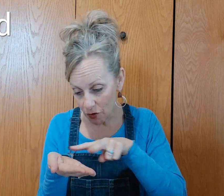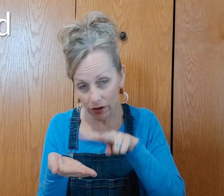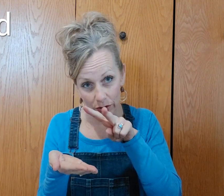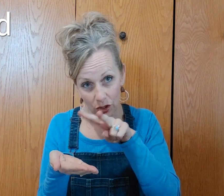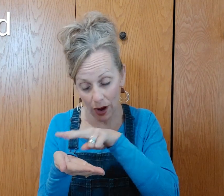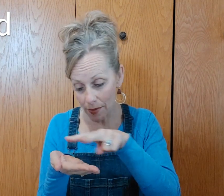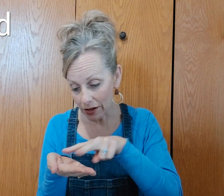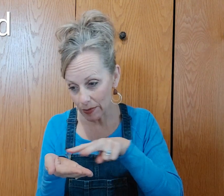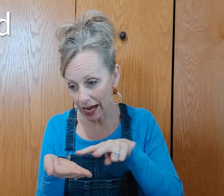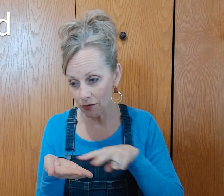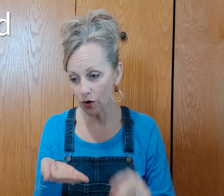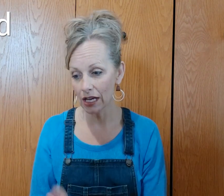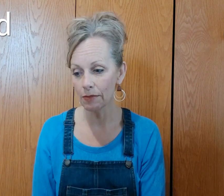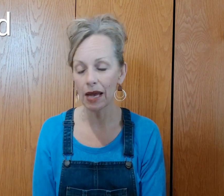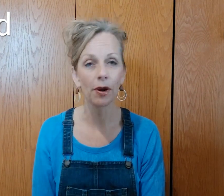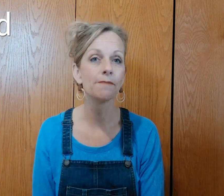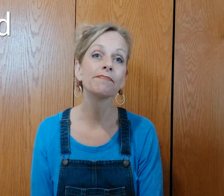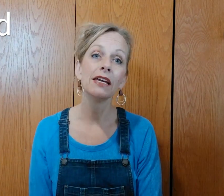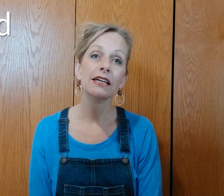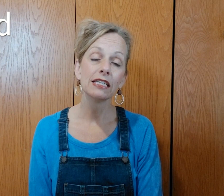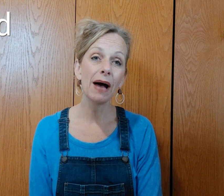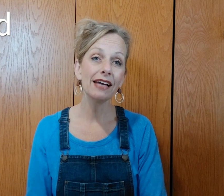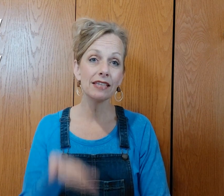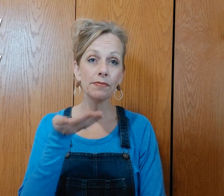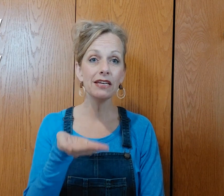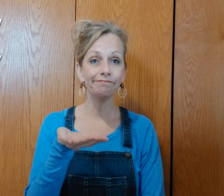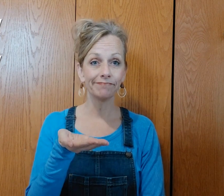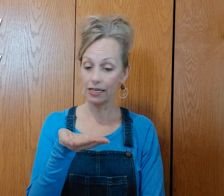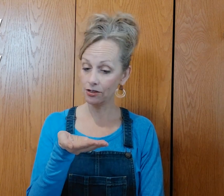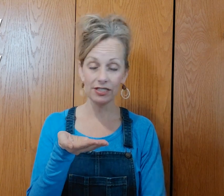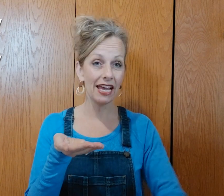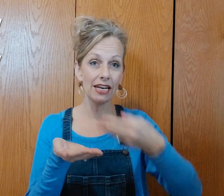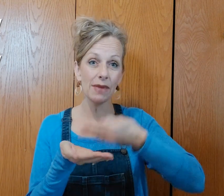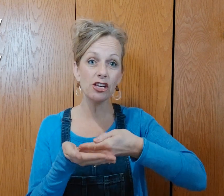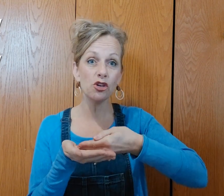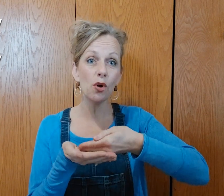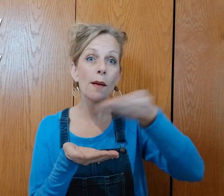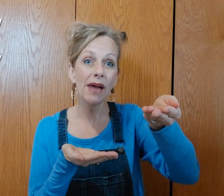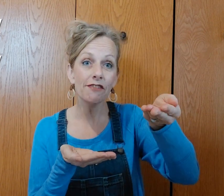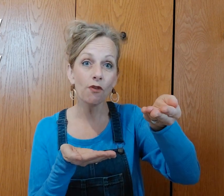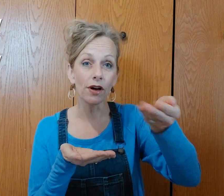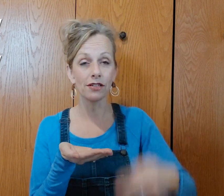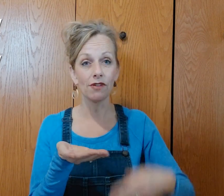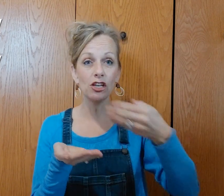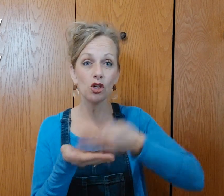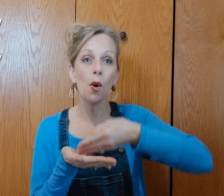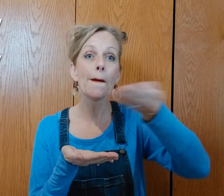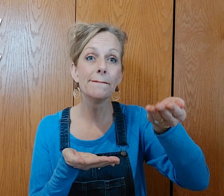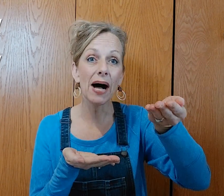forth, those two eyeballs back and forth on the paper. To buy something, here's the item and you pay for it, right? You